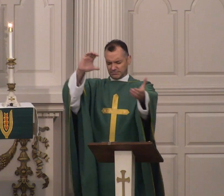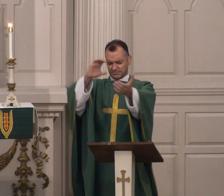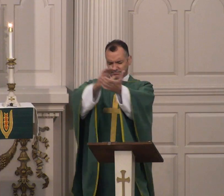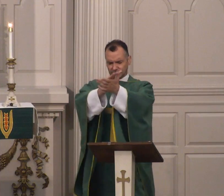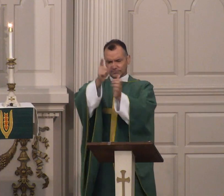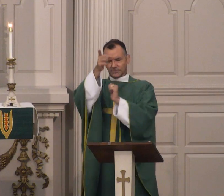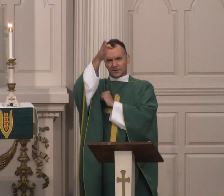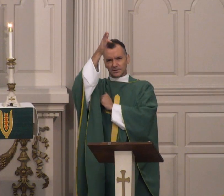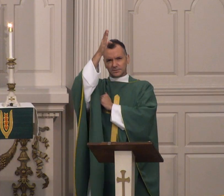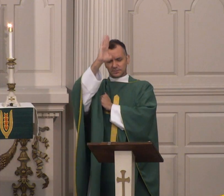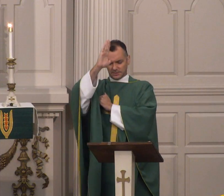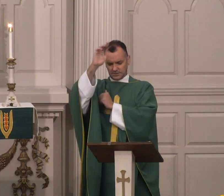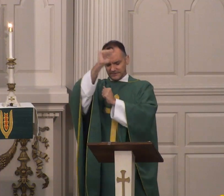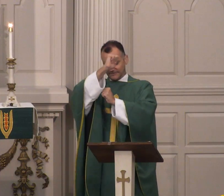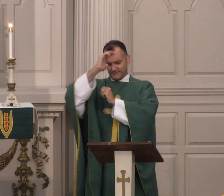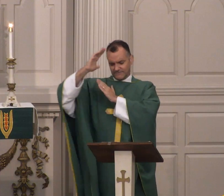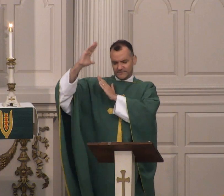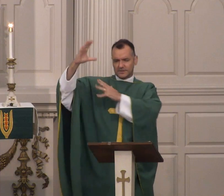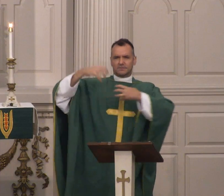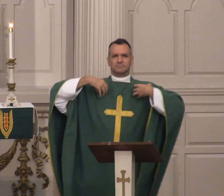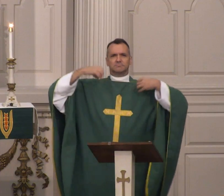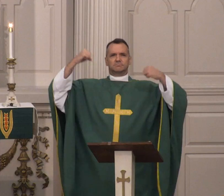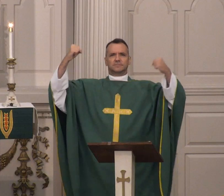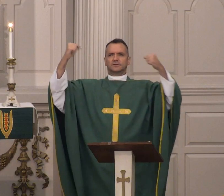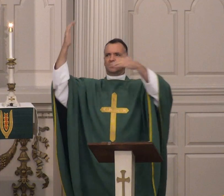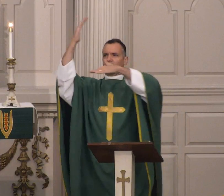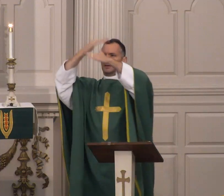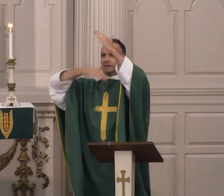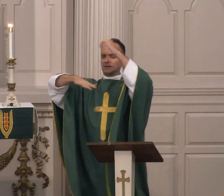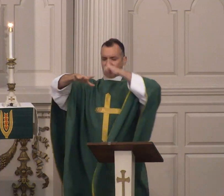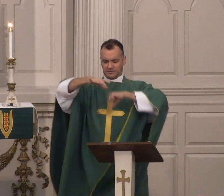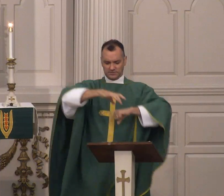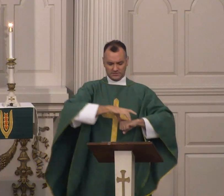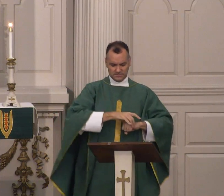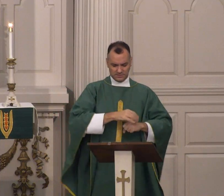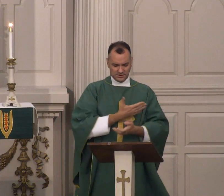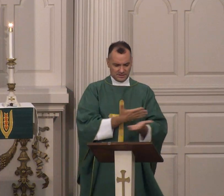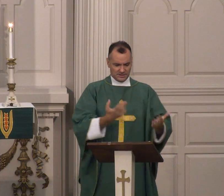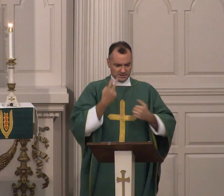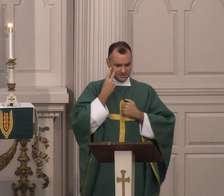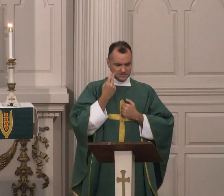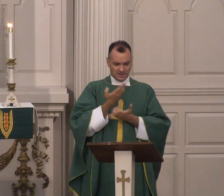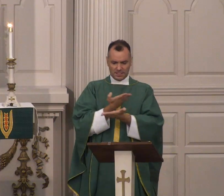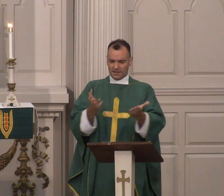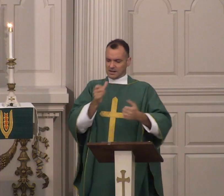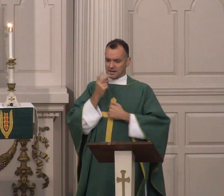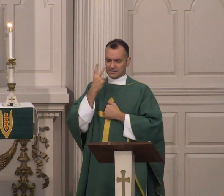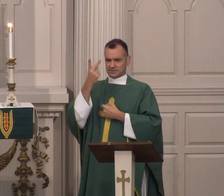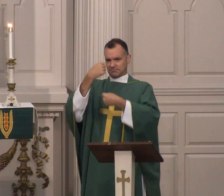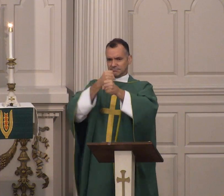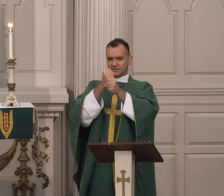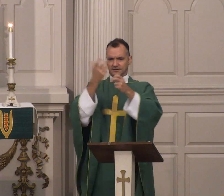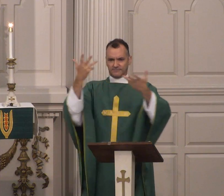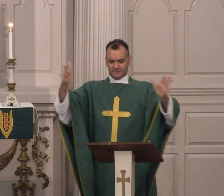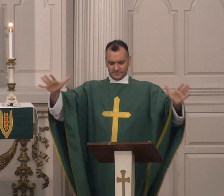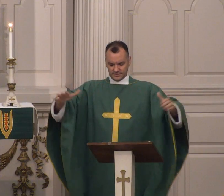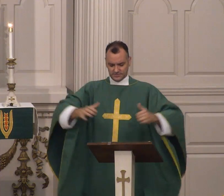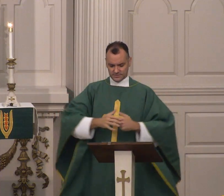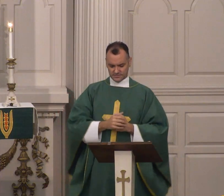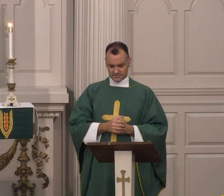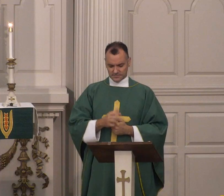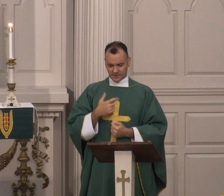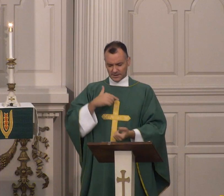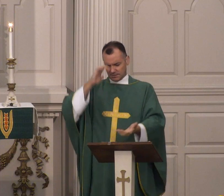I believe in one God, the Father Almighty, maker of heaven and earth, of all things visible and